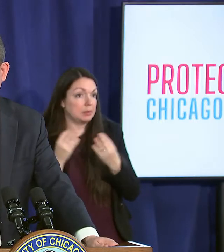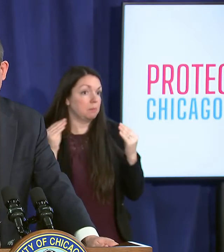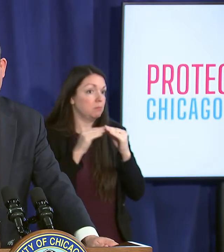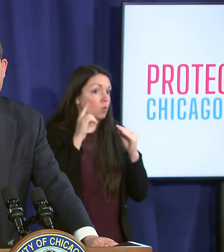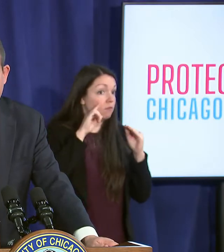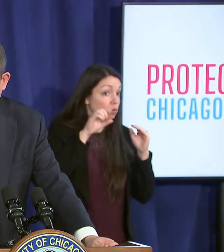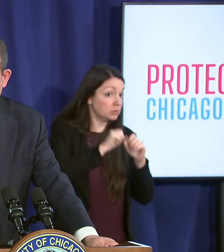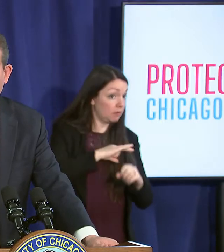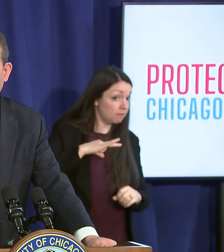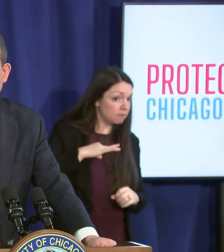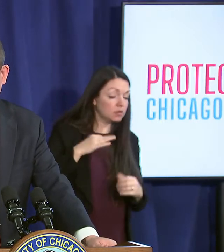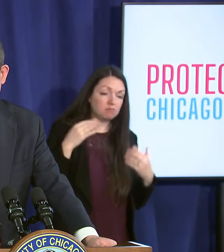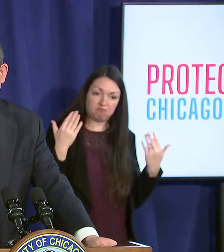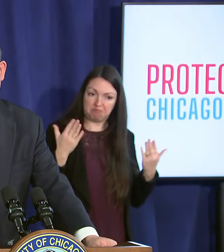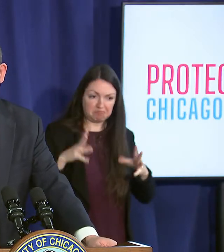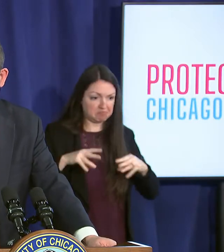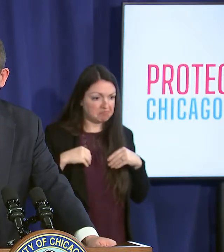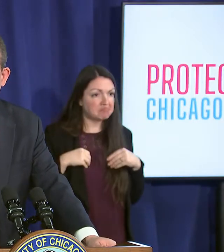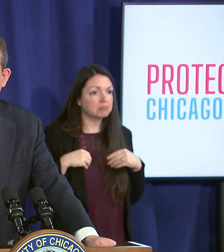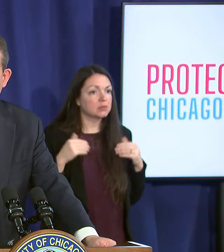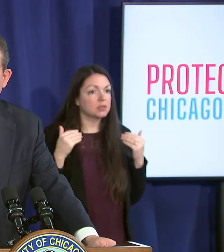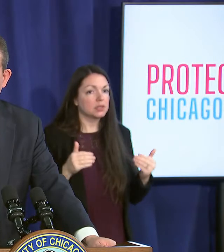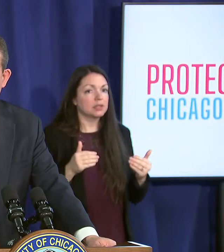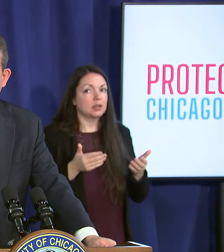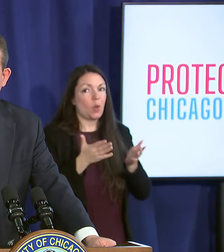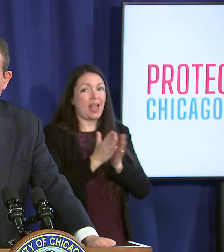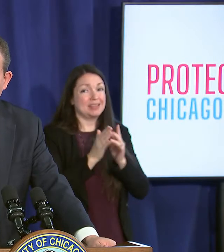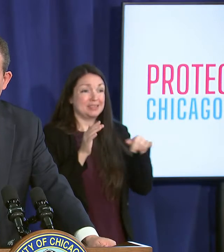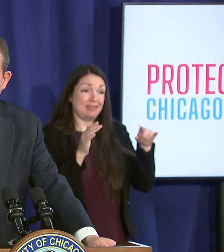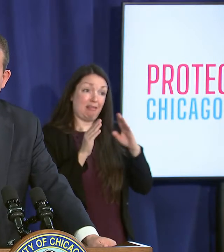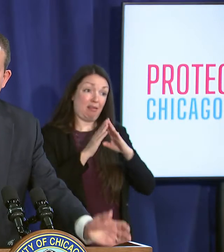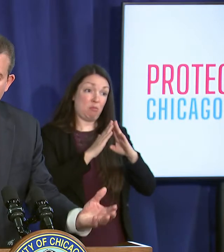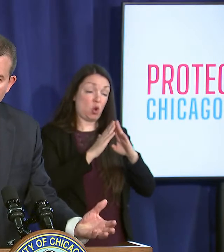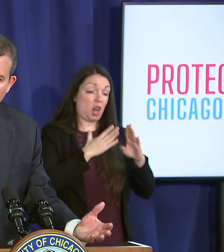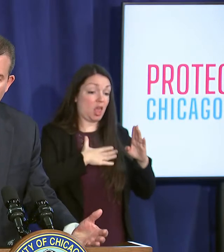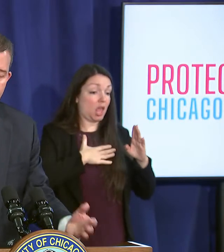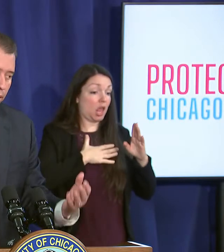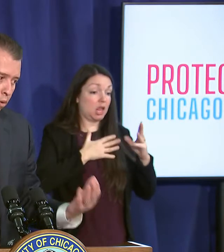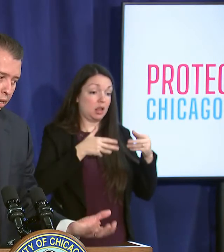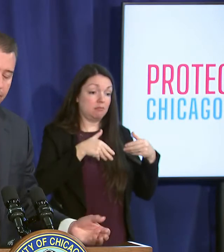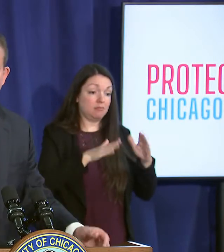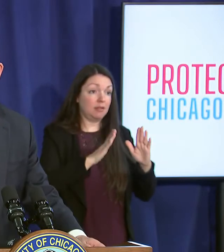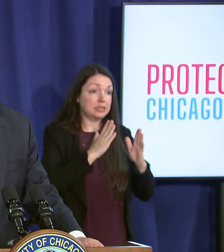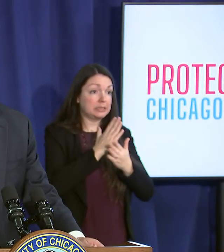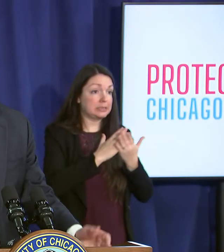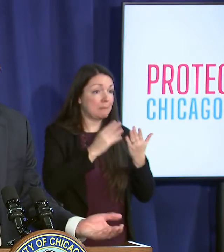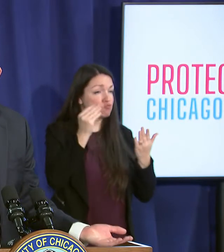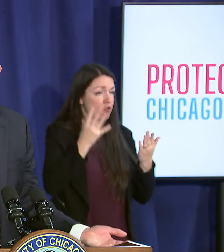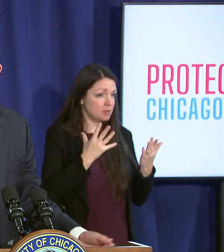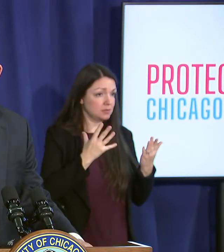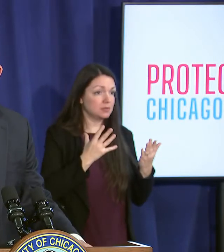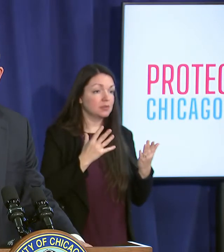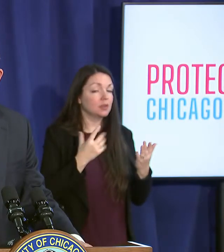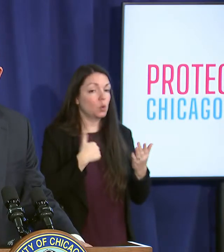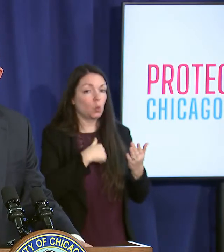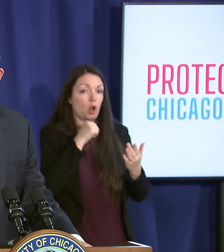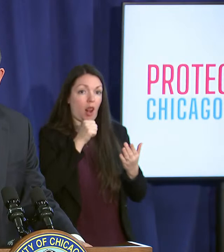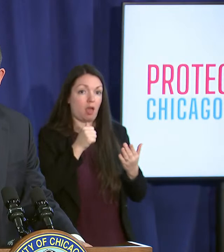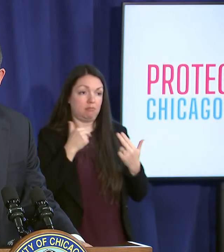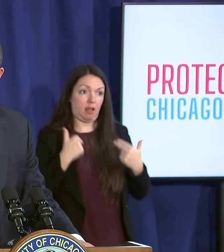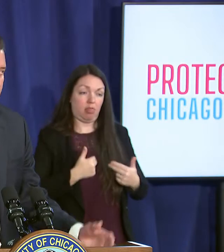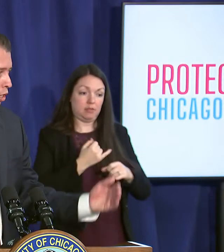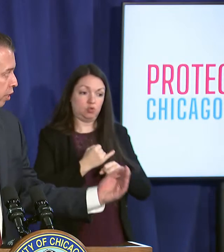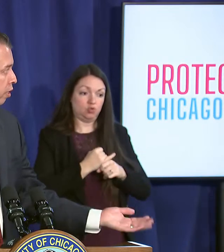it. With that, I'm going to ask the community to give us some grace because we're learning. We're not a health institution. Thank goodness I have a partner like